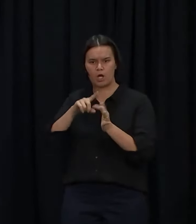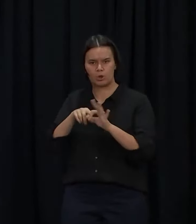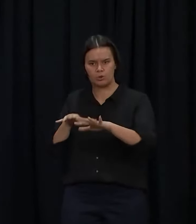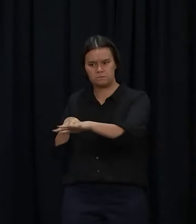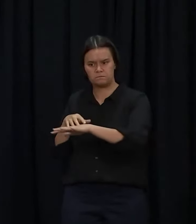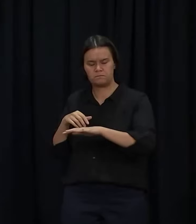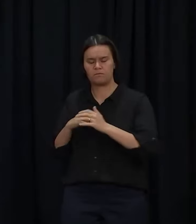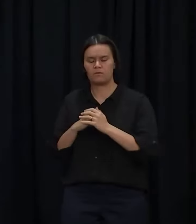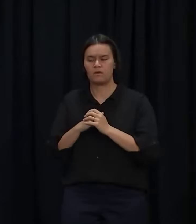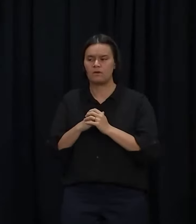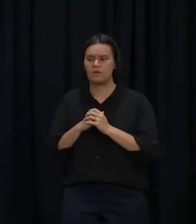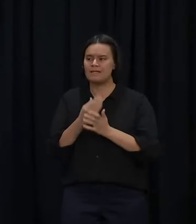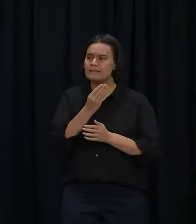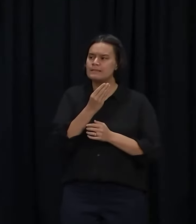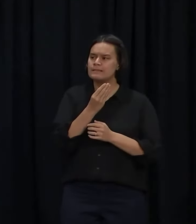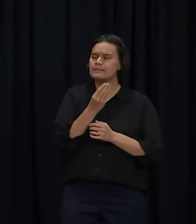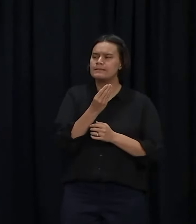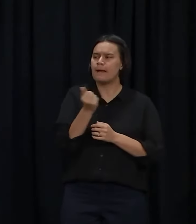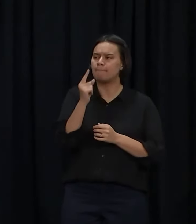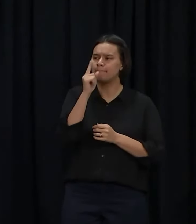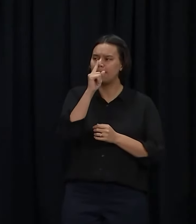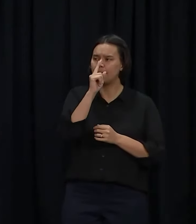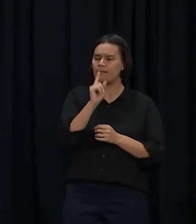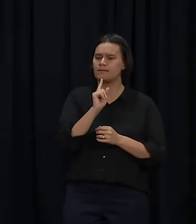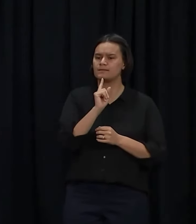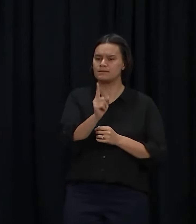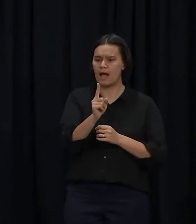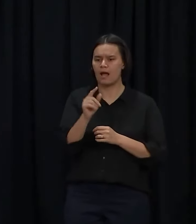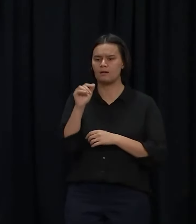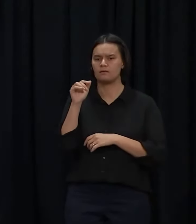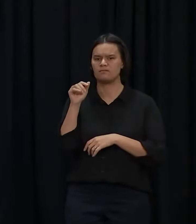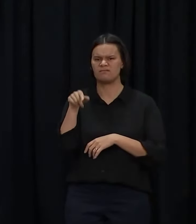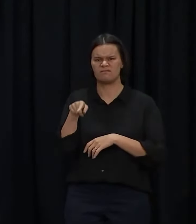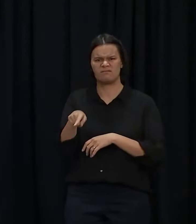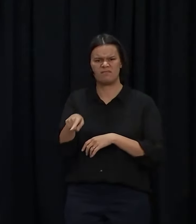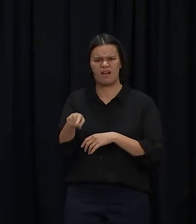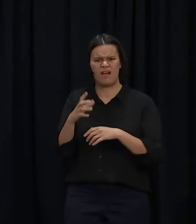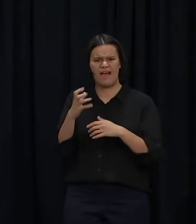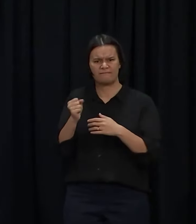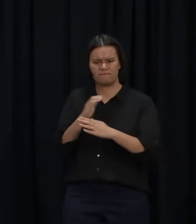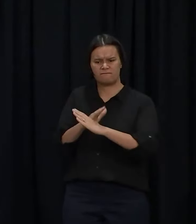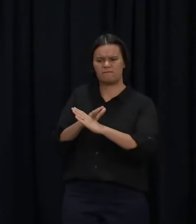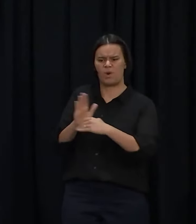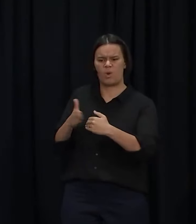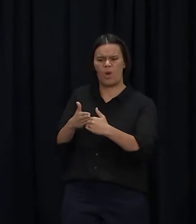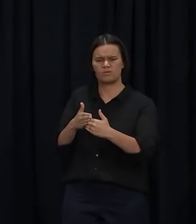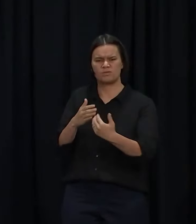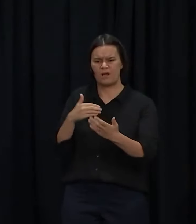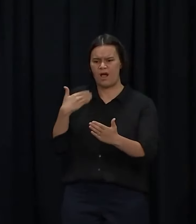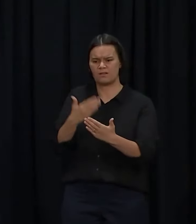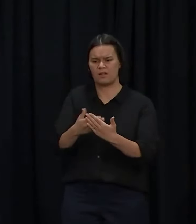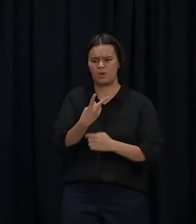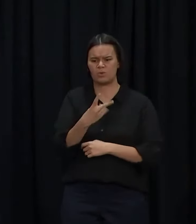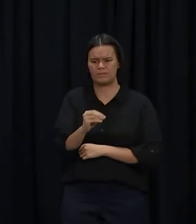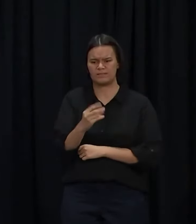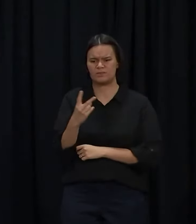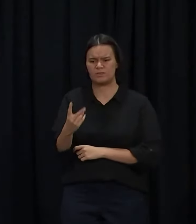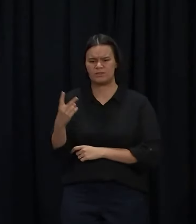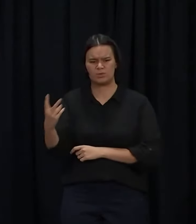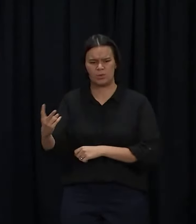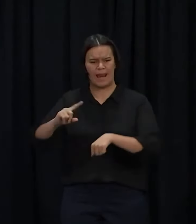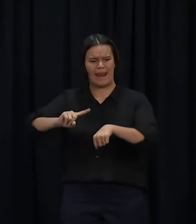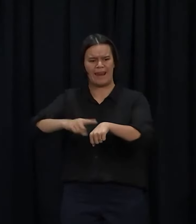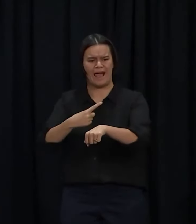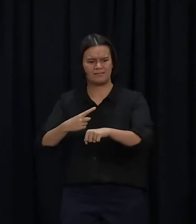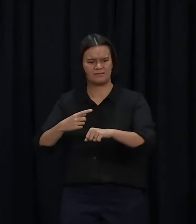border will be delayed until the end of February 2022. Yep. Can you just clarify whether Cabinet has made a decision about those three phases, Australia, Kiwis coming